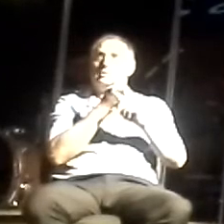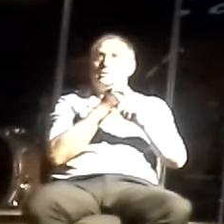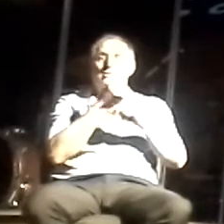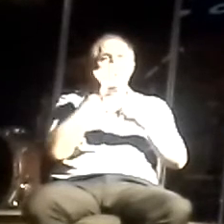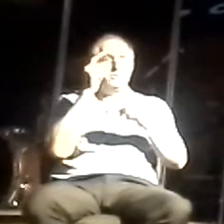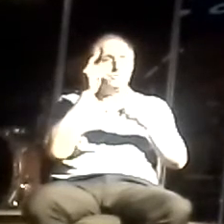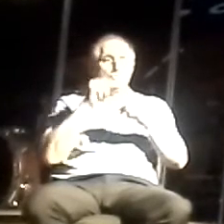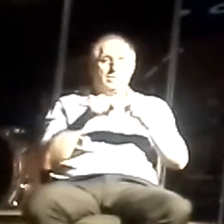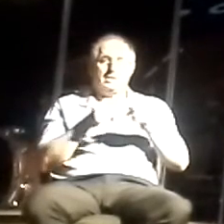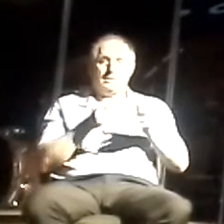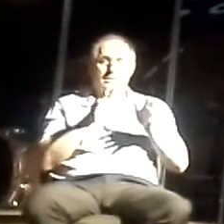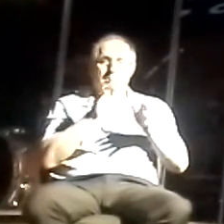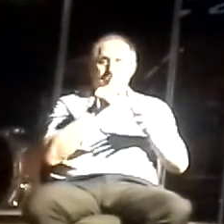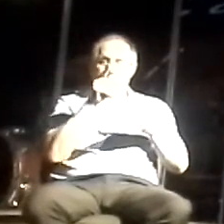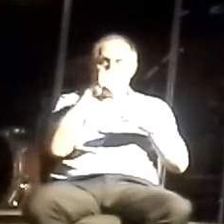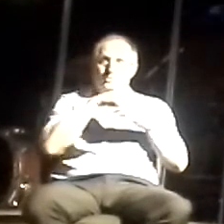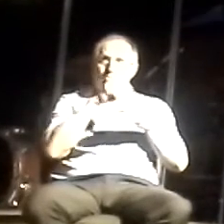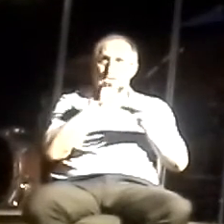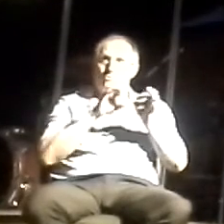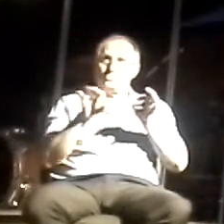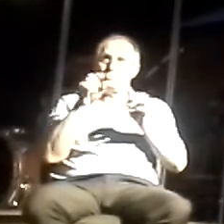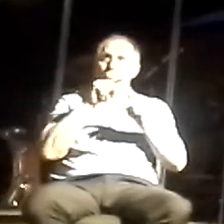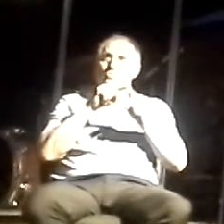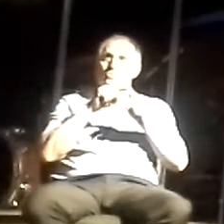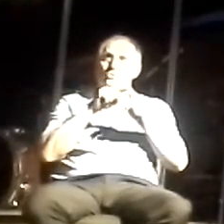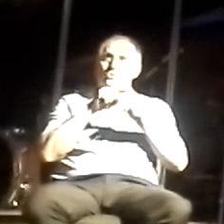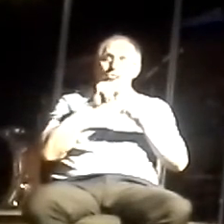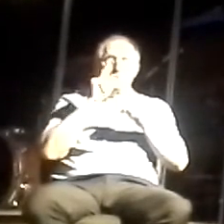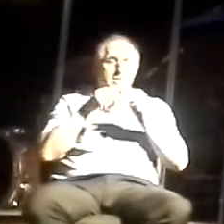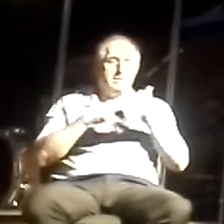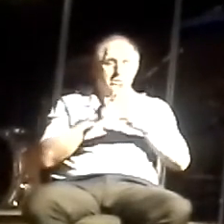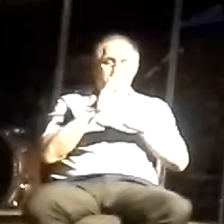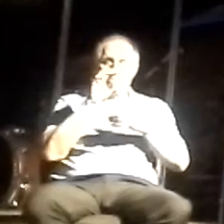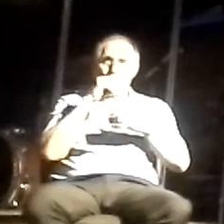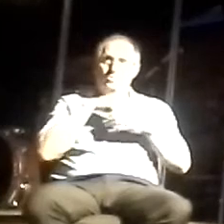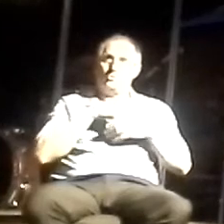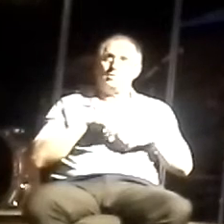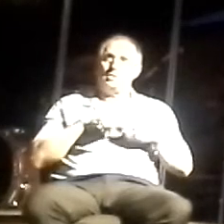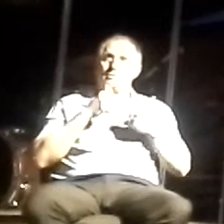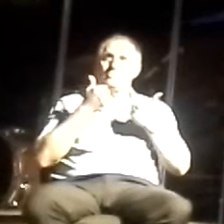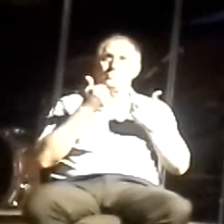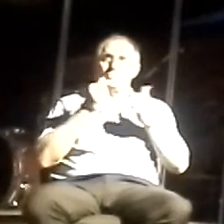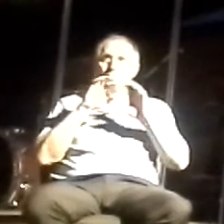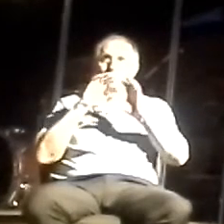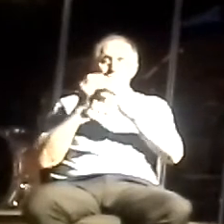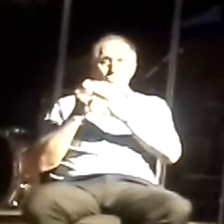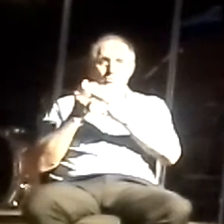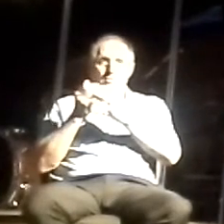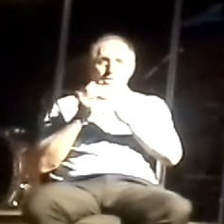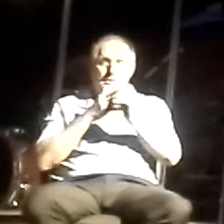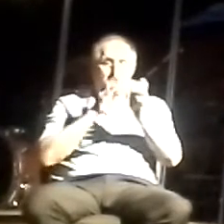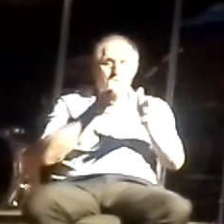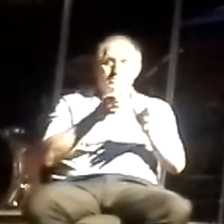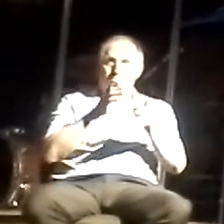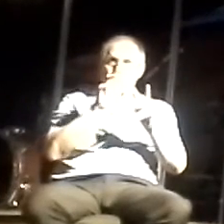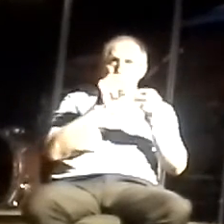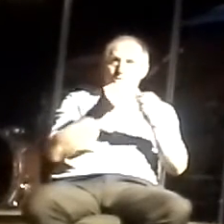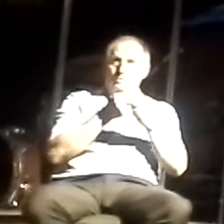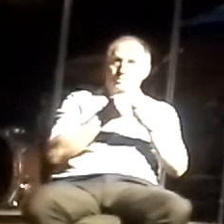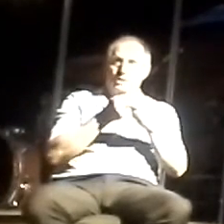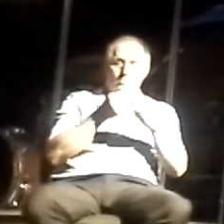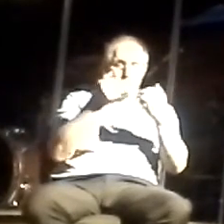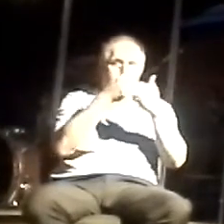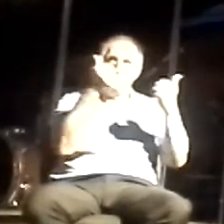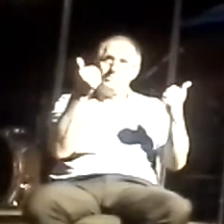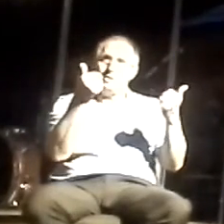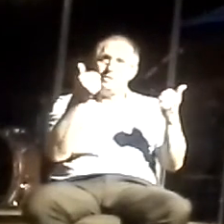You can't let them in your inner circle. You can't let them into your life together group. You can't let them on your leadership ministry team. They'll bring